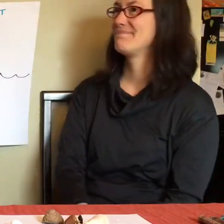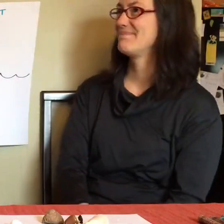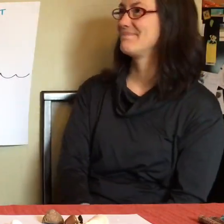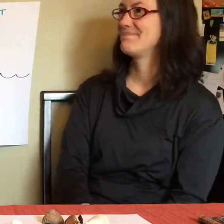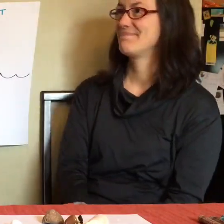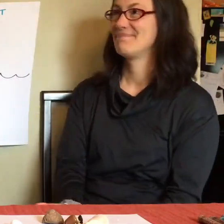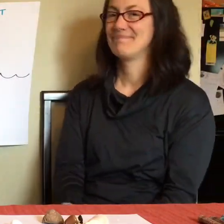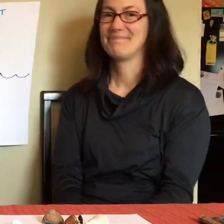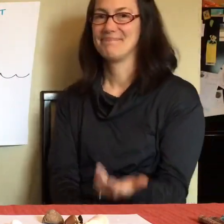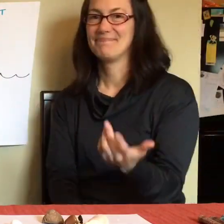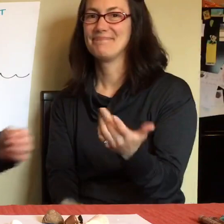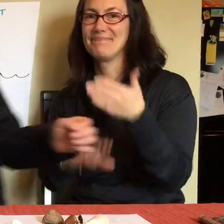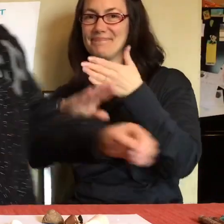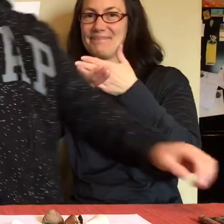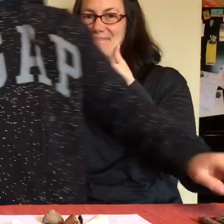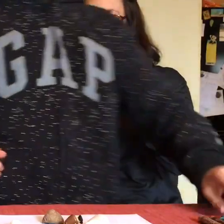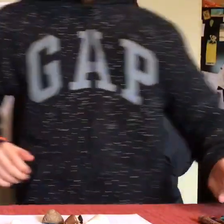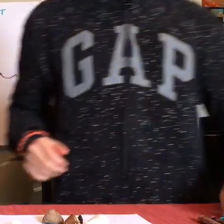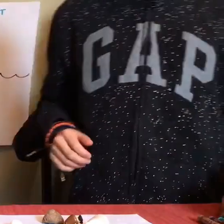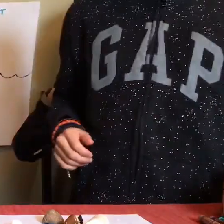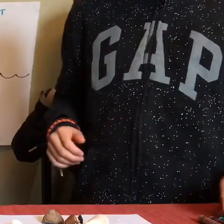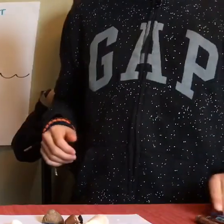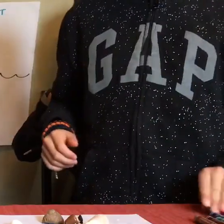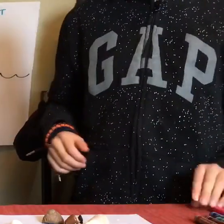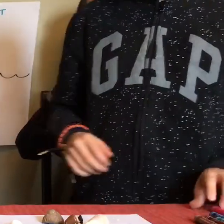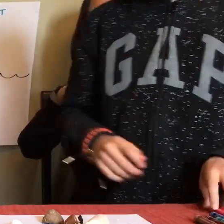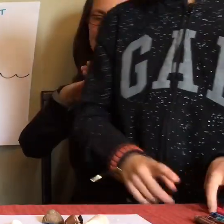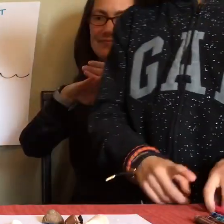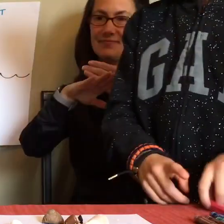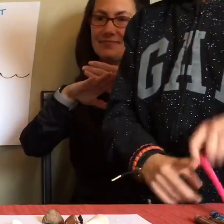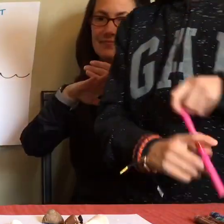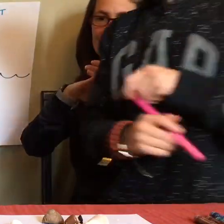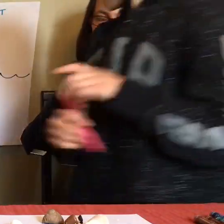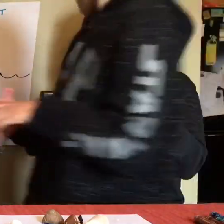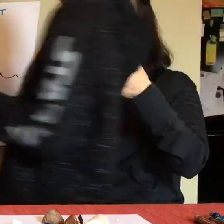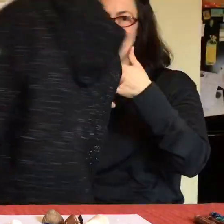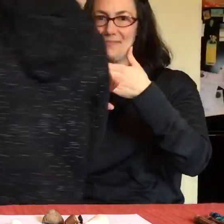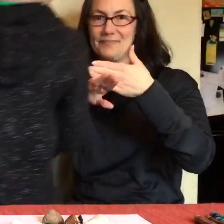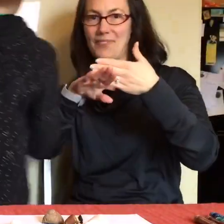Well, wood always floats. Not always, because what if it's a big chunkus?